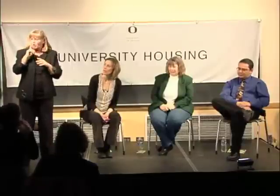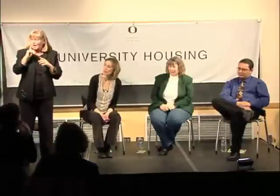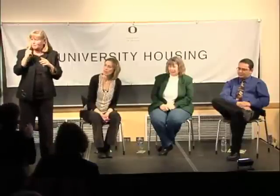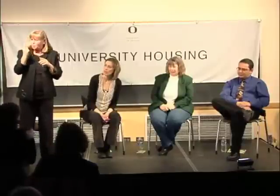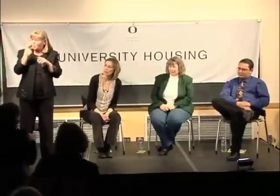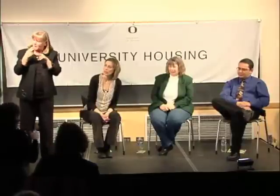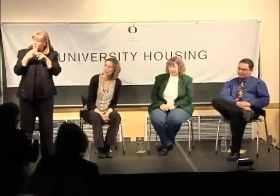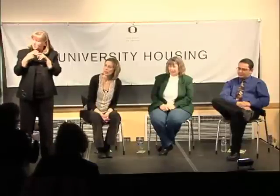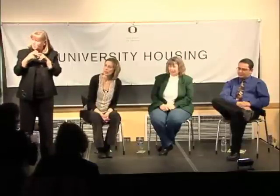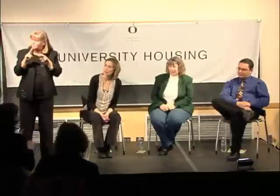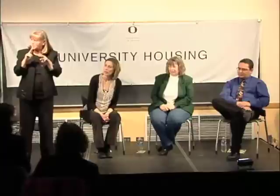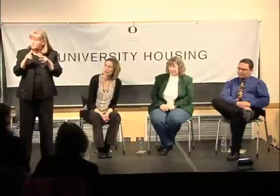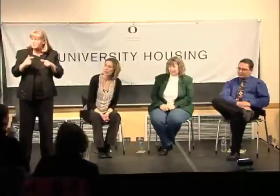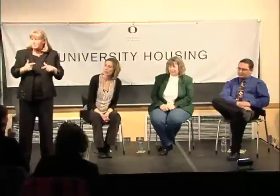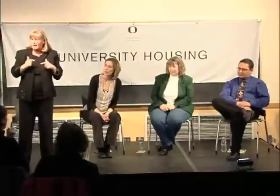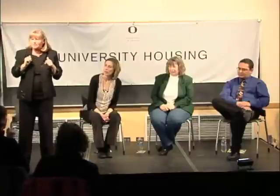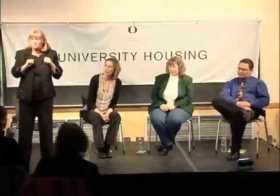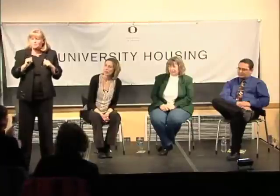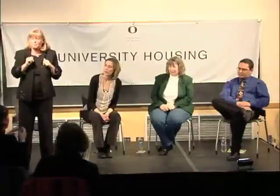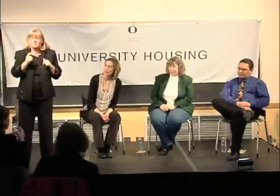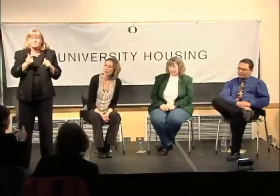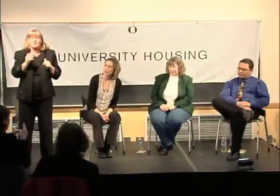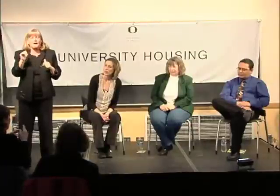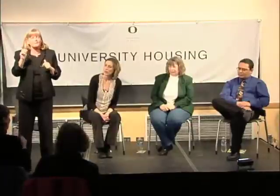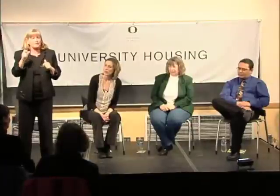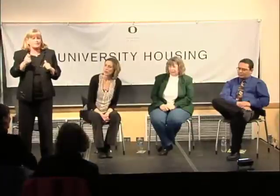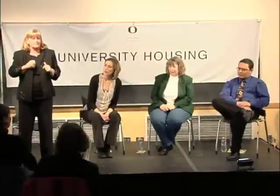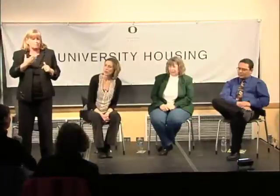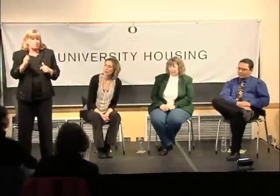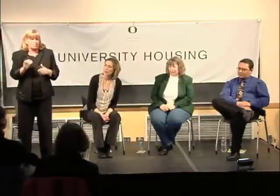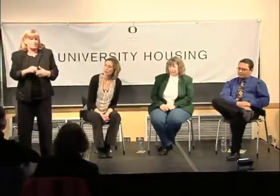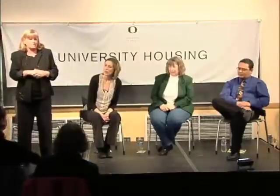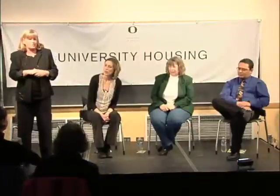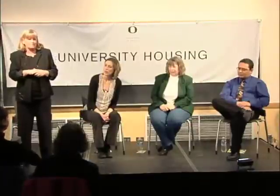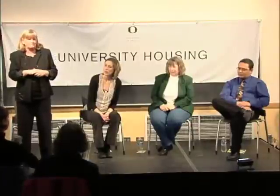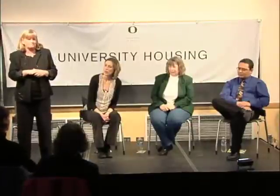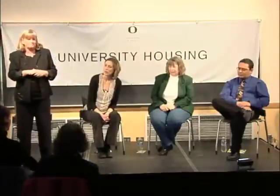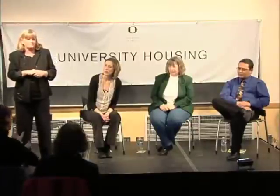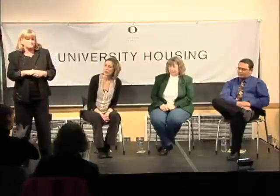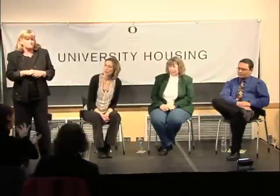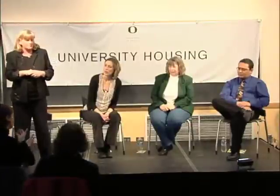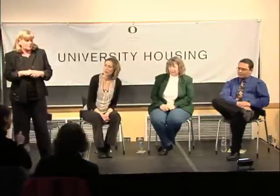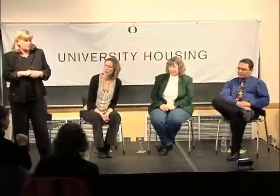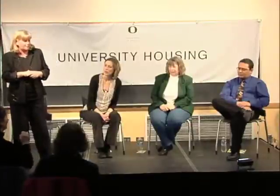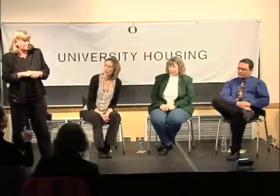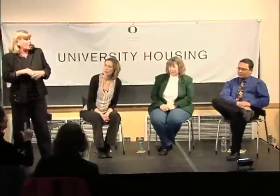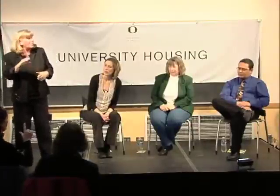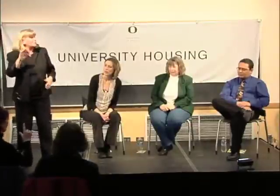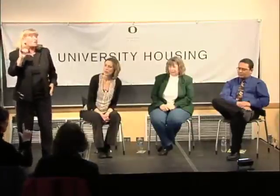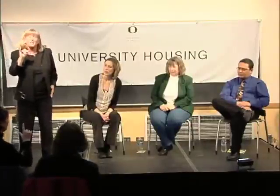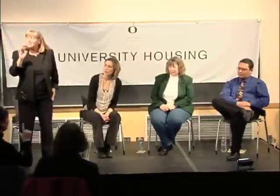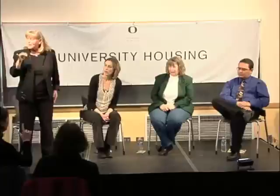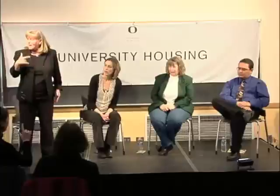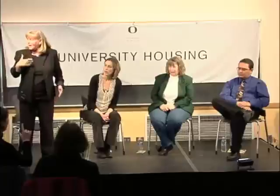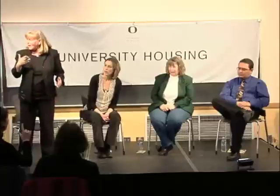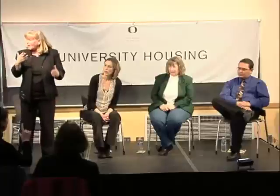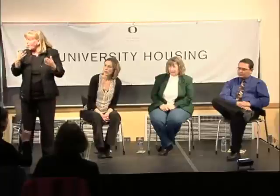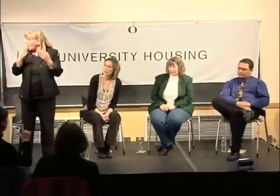have one brief live performance of an ASL poem as well. All right. So if I may,